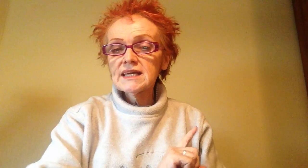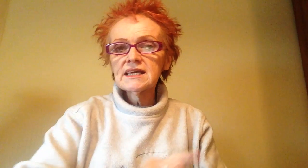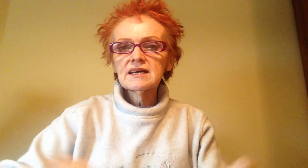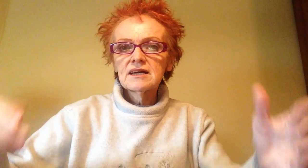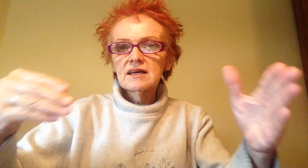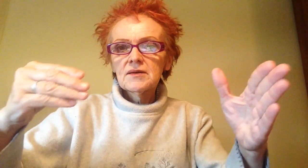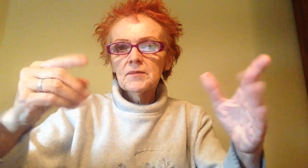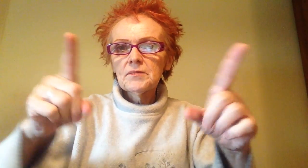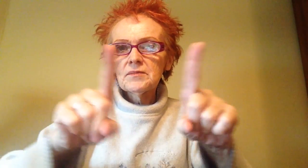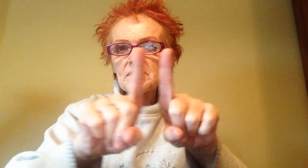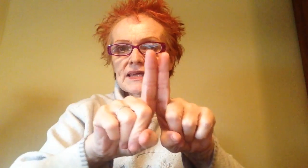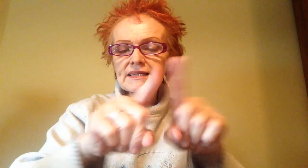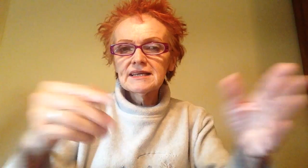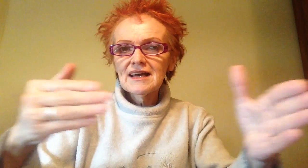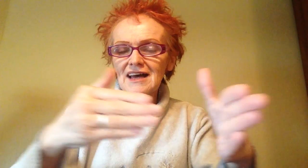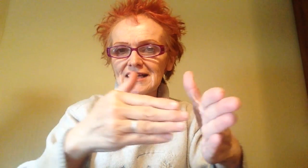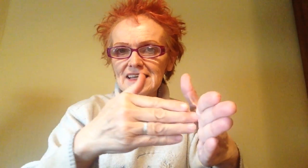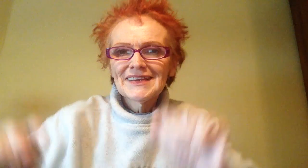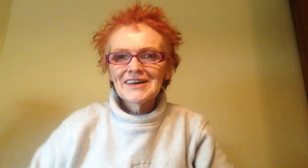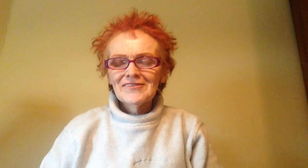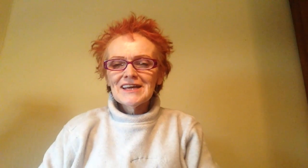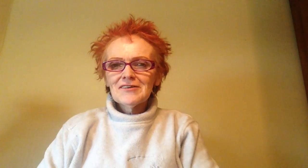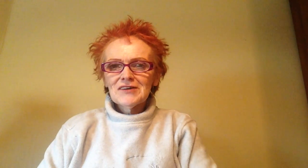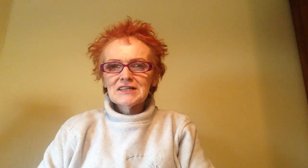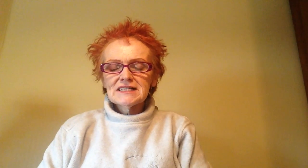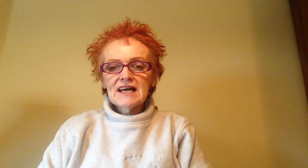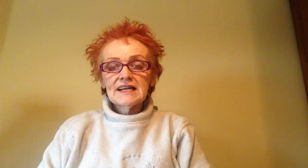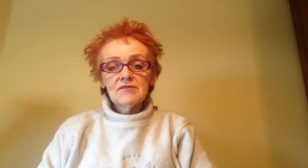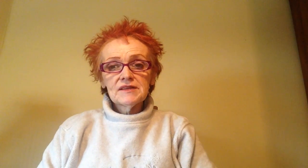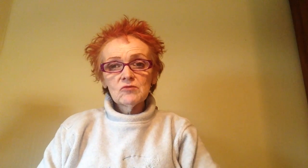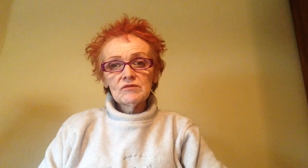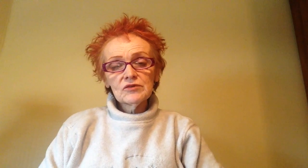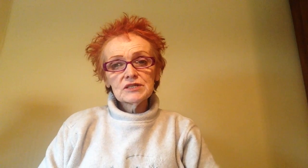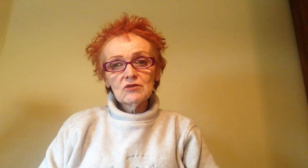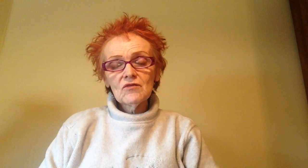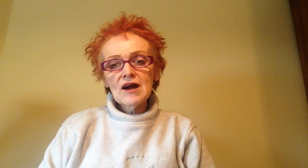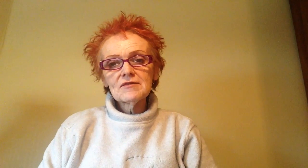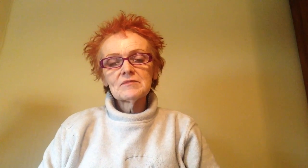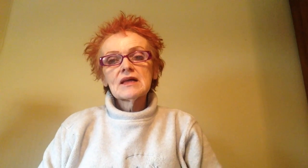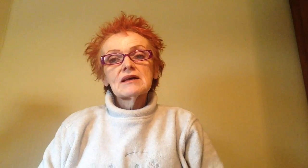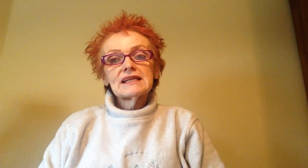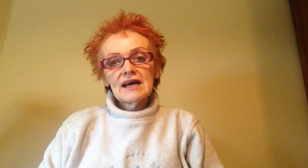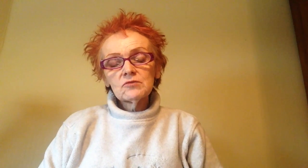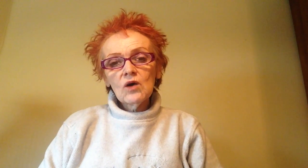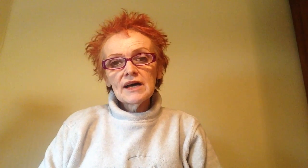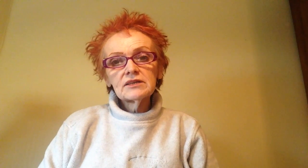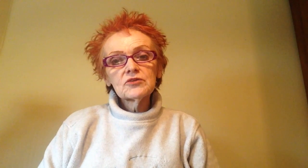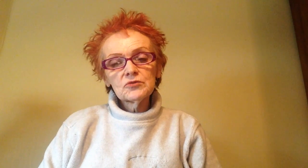we meet again. We are going to sign everything we've learned so far from line 1 through